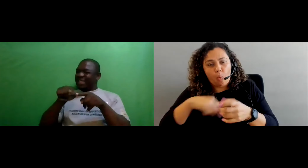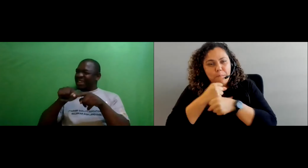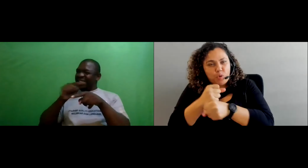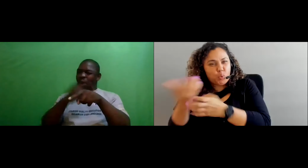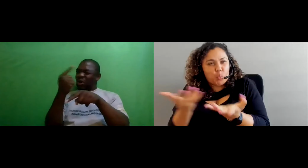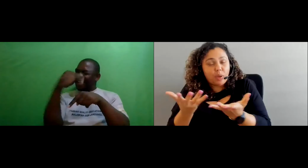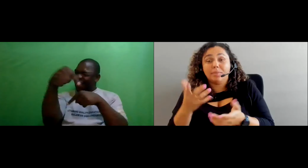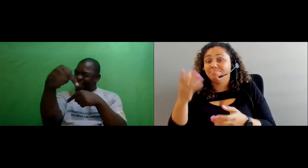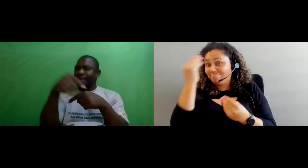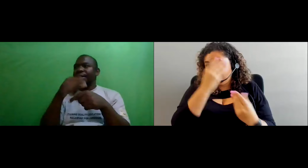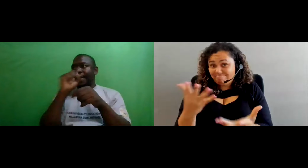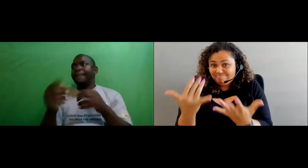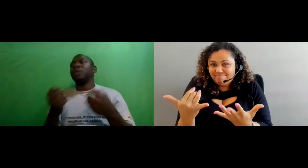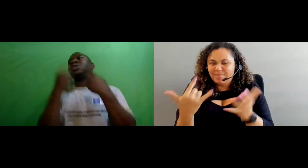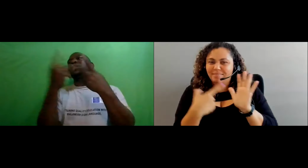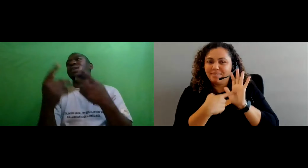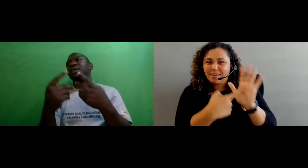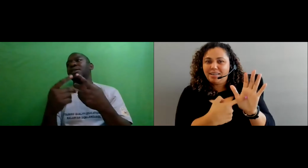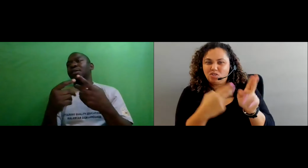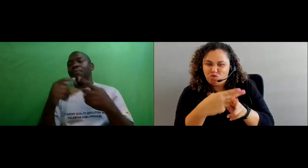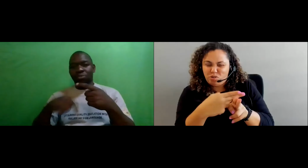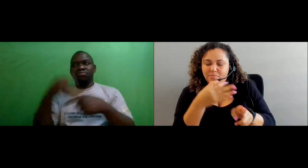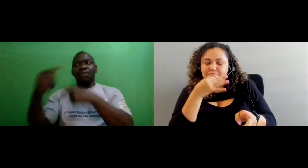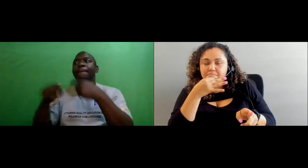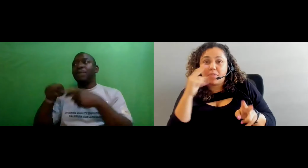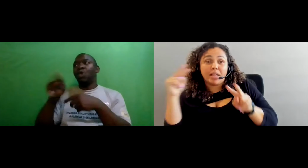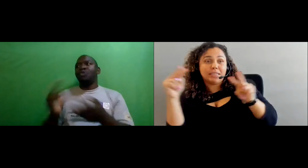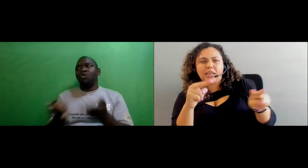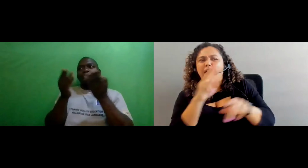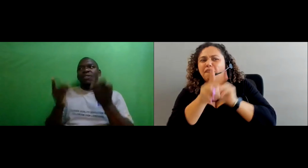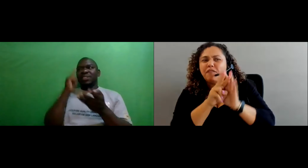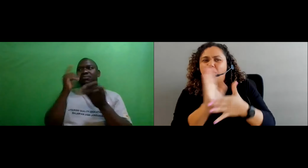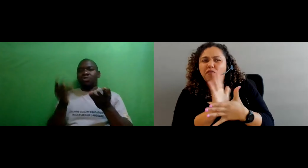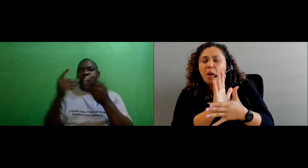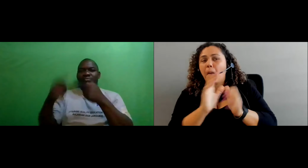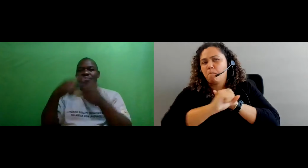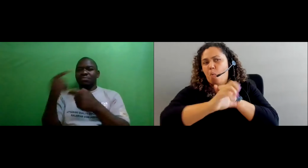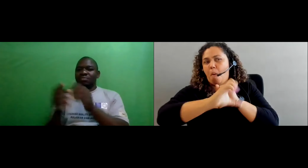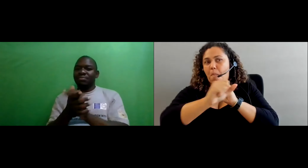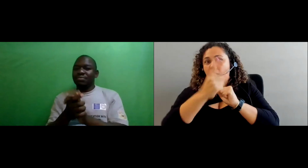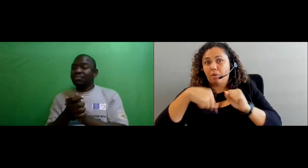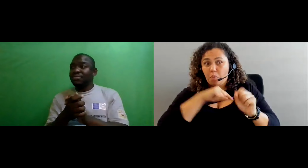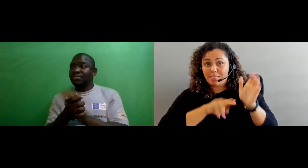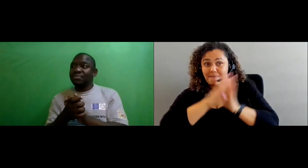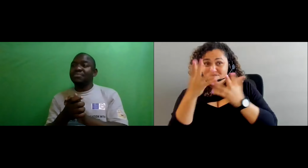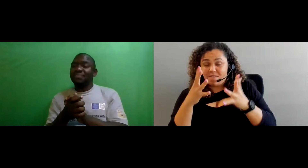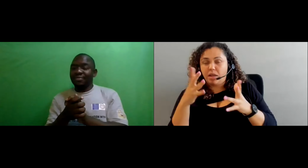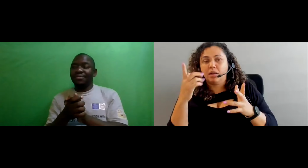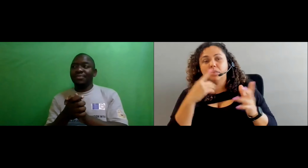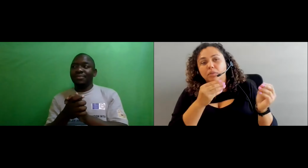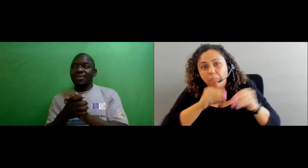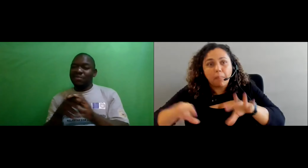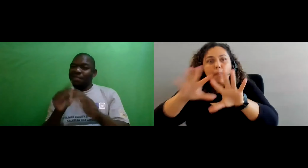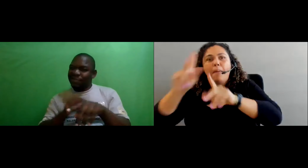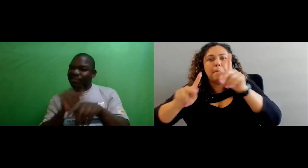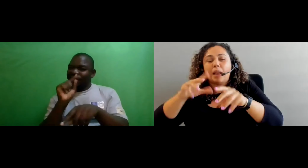So ladies and gentlemen, shortly, we will see a video, a promo video that was developed to mobilize people